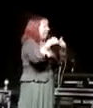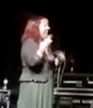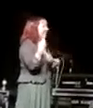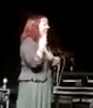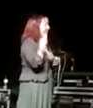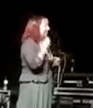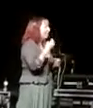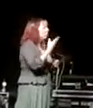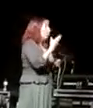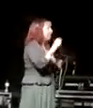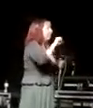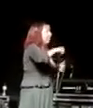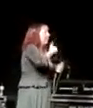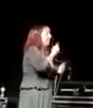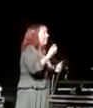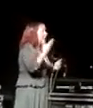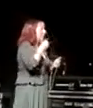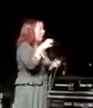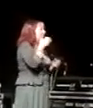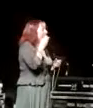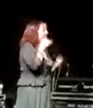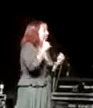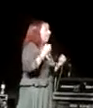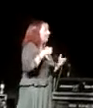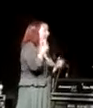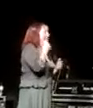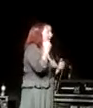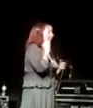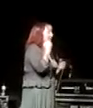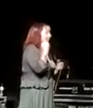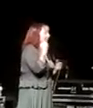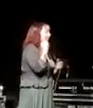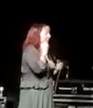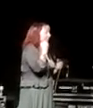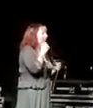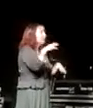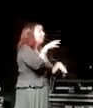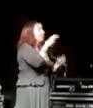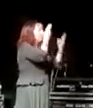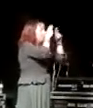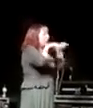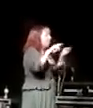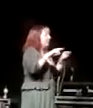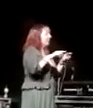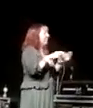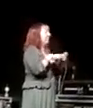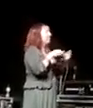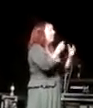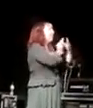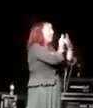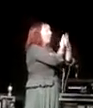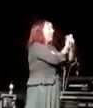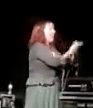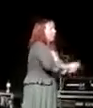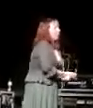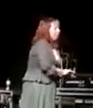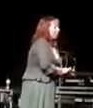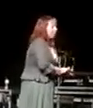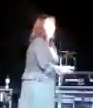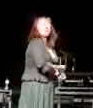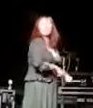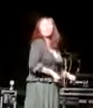And the 2014 champion strong bitter is Church End Fallen Angel.